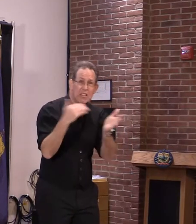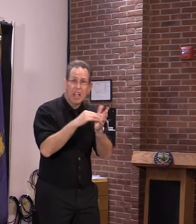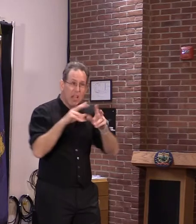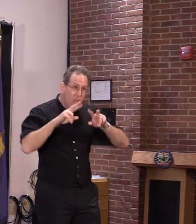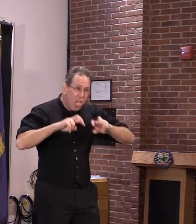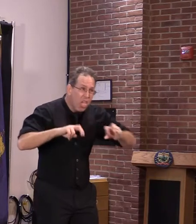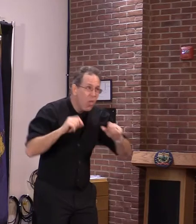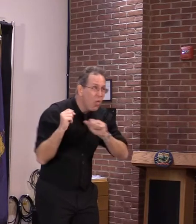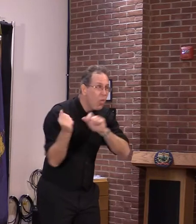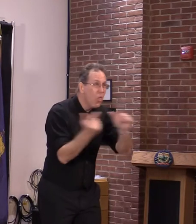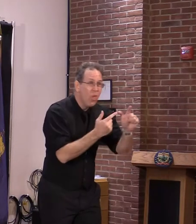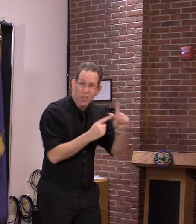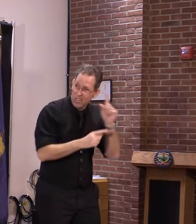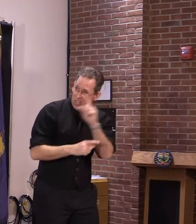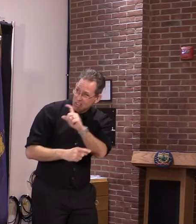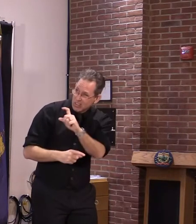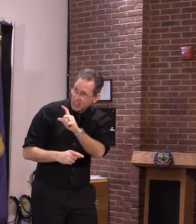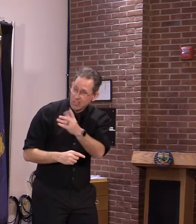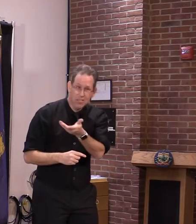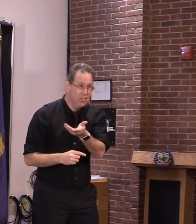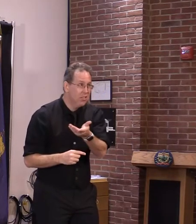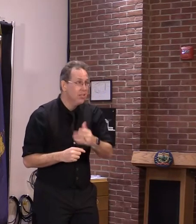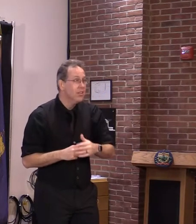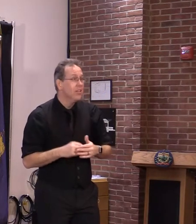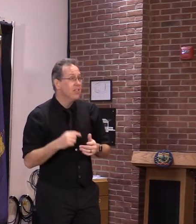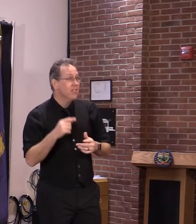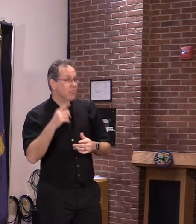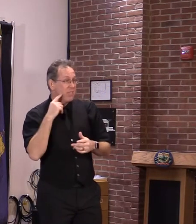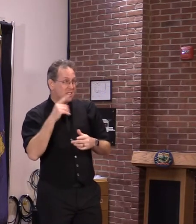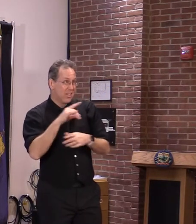whole, are we going to even be thinking about the whole